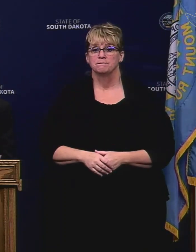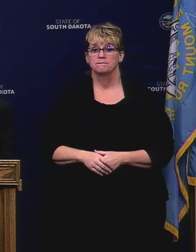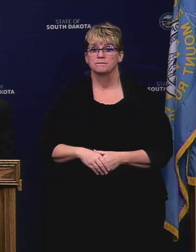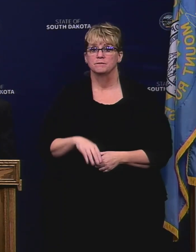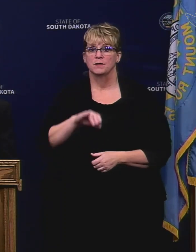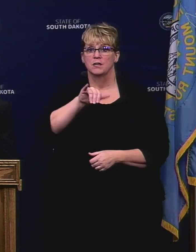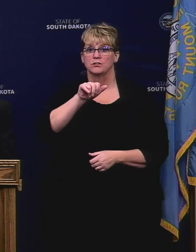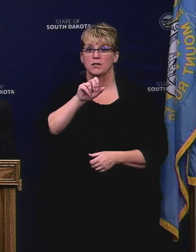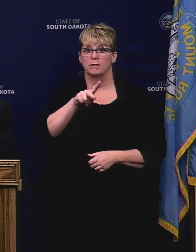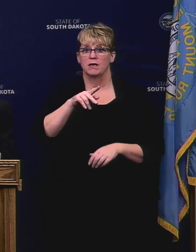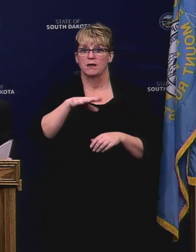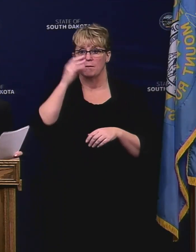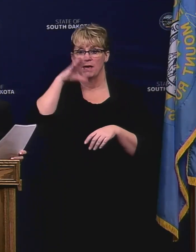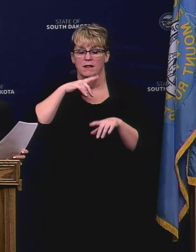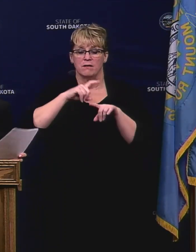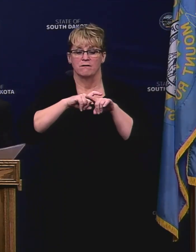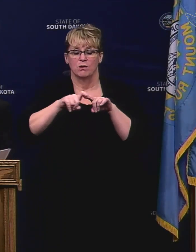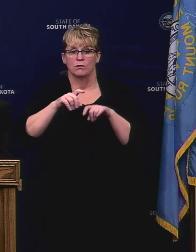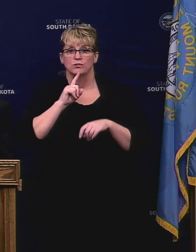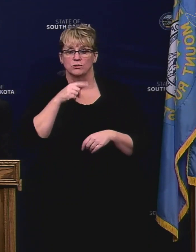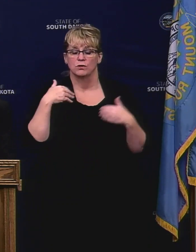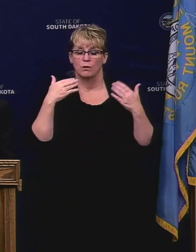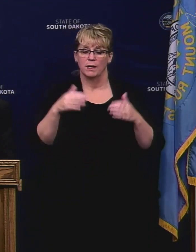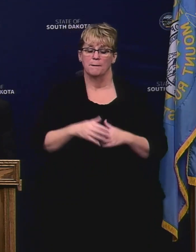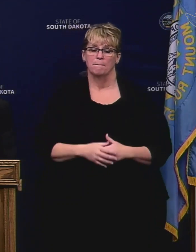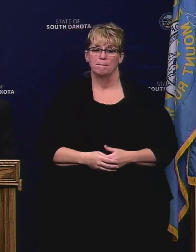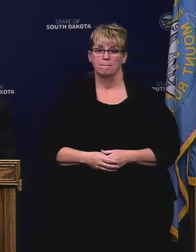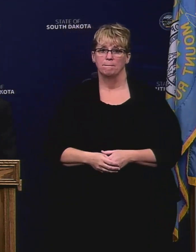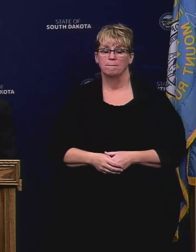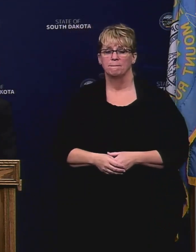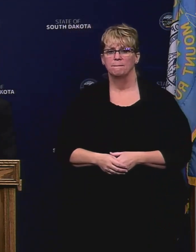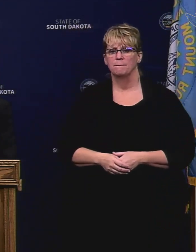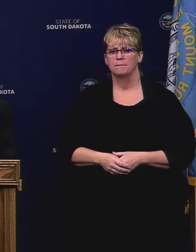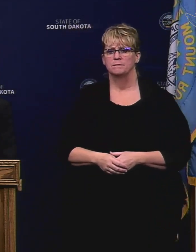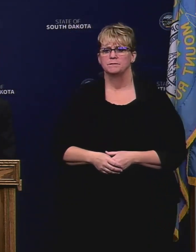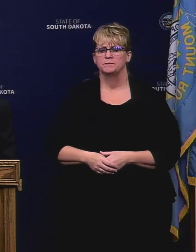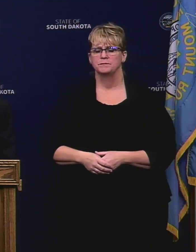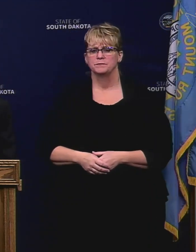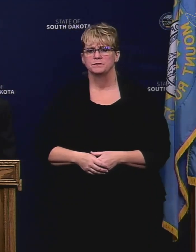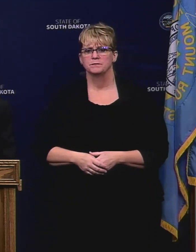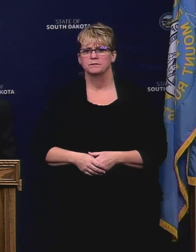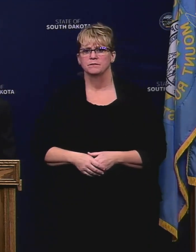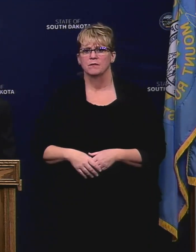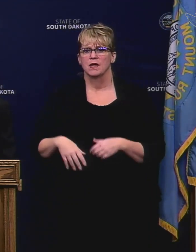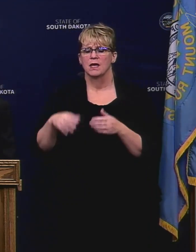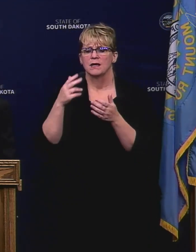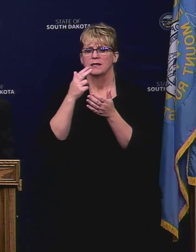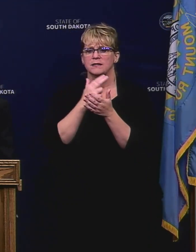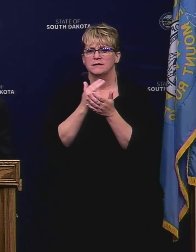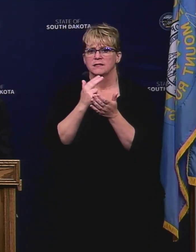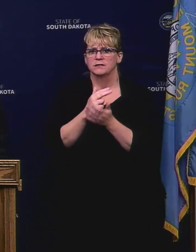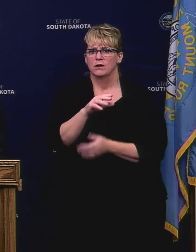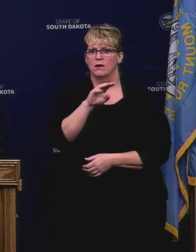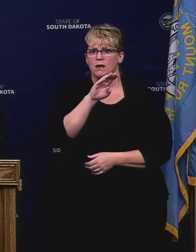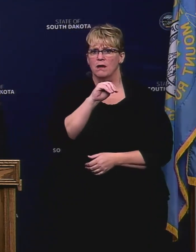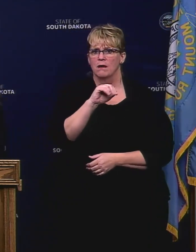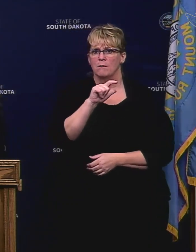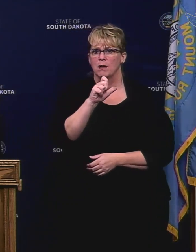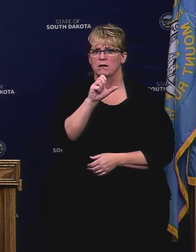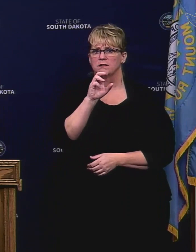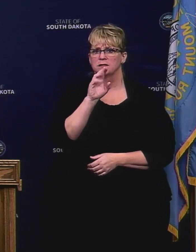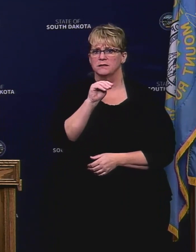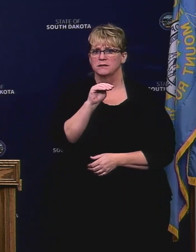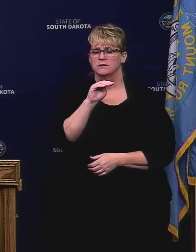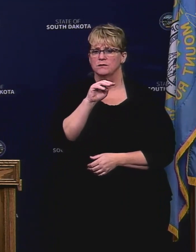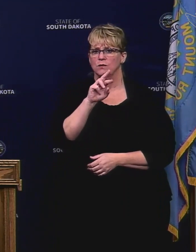from KORN News Radio. Sure, go ahead. This is for Secretary Malsom Reisden. Do you have